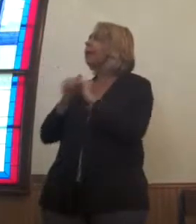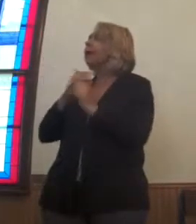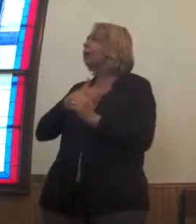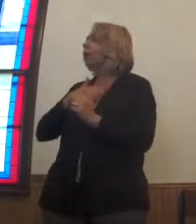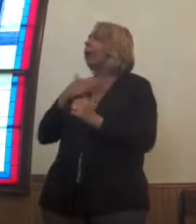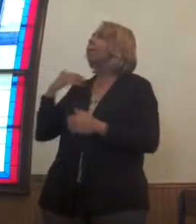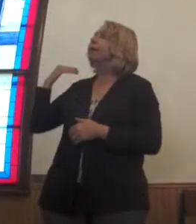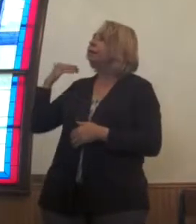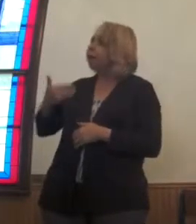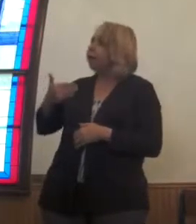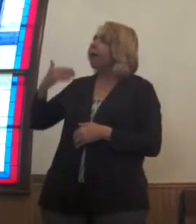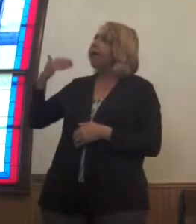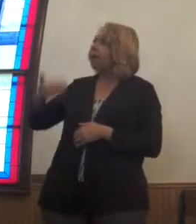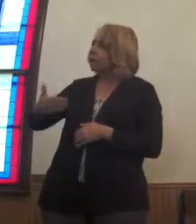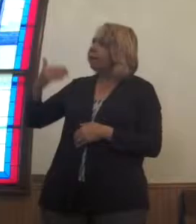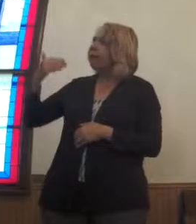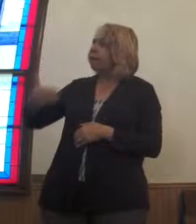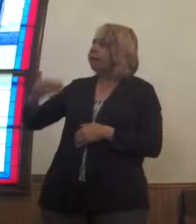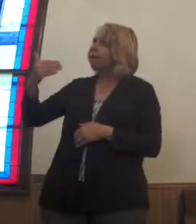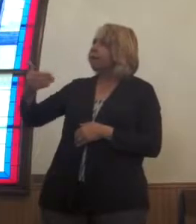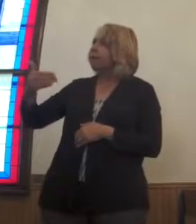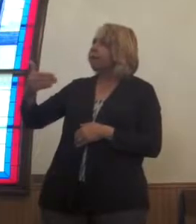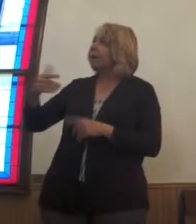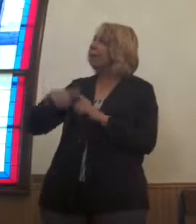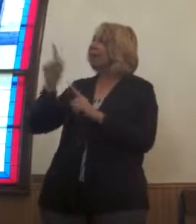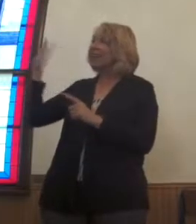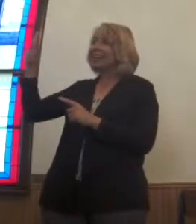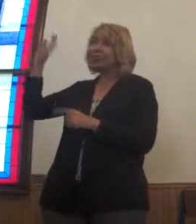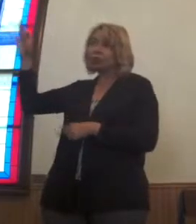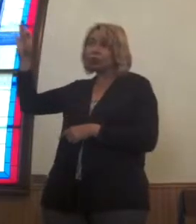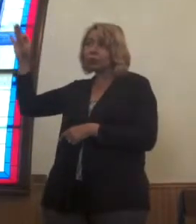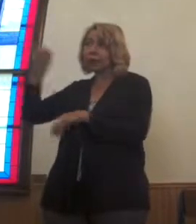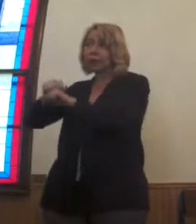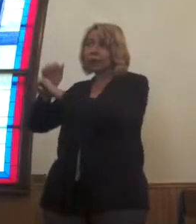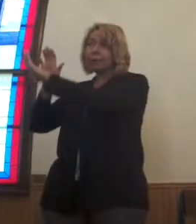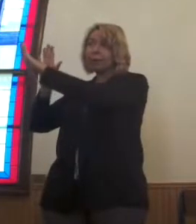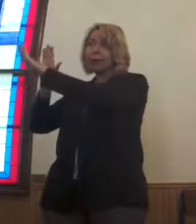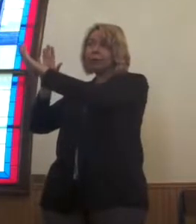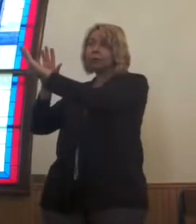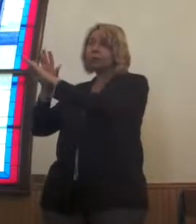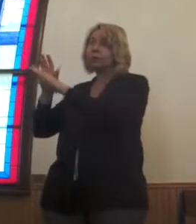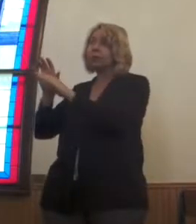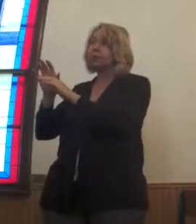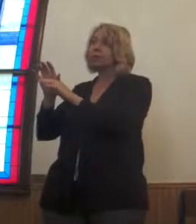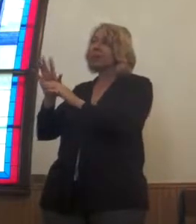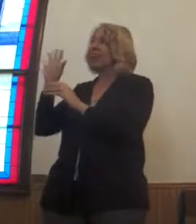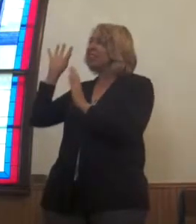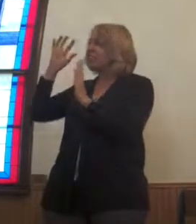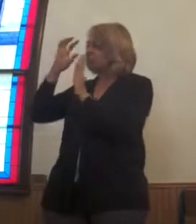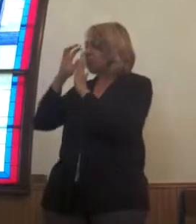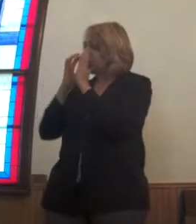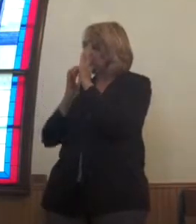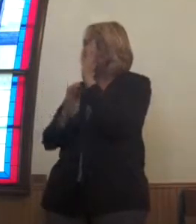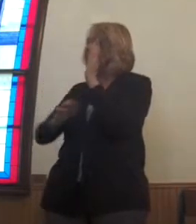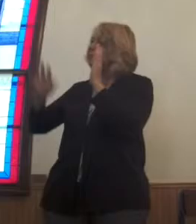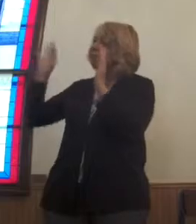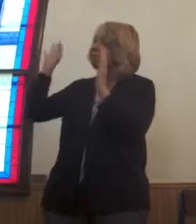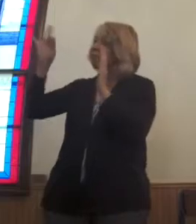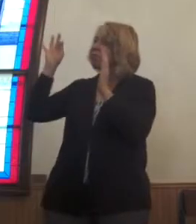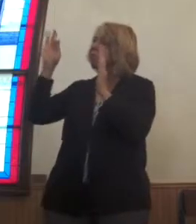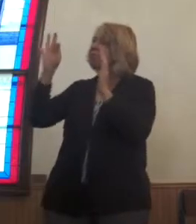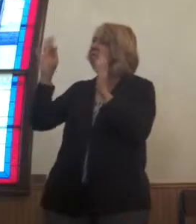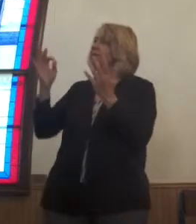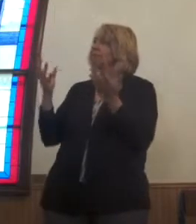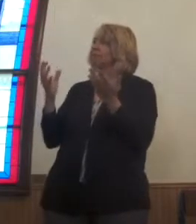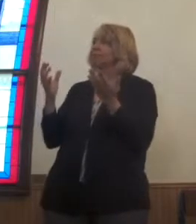Testament. The Sermon on the Mount, however, was the longest recorded disclosure that Jesus gave while